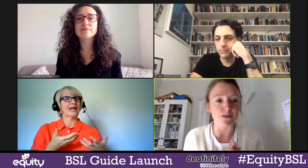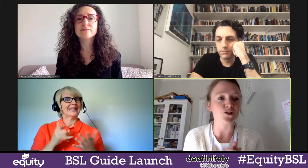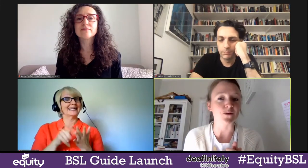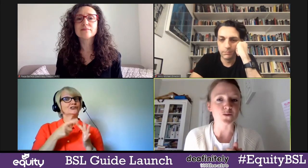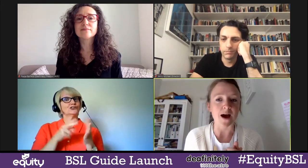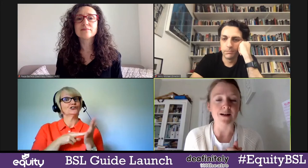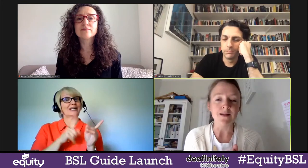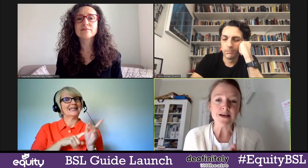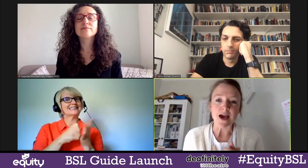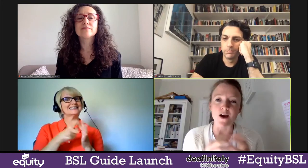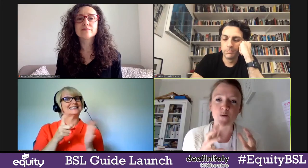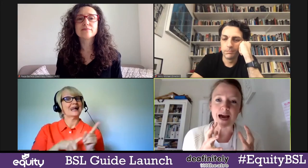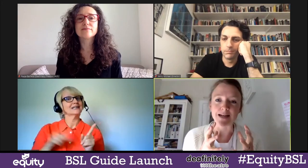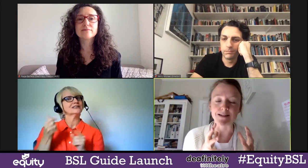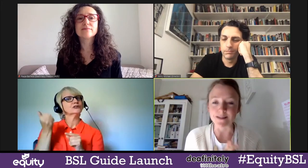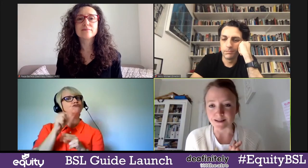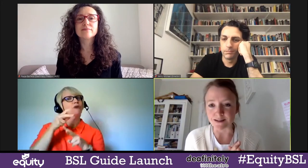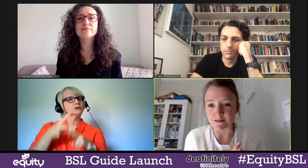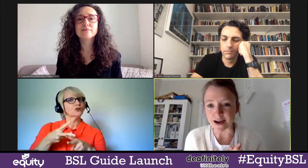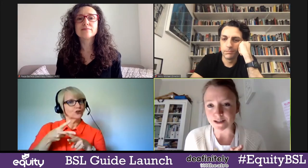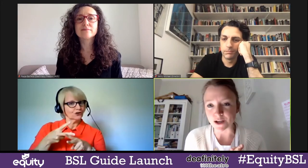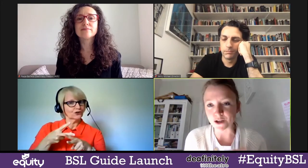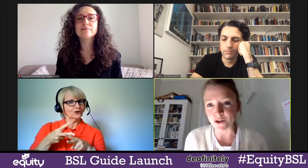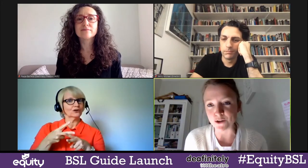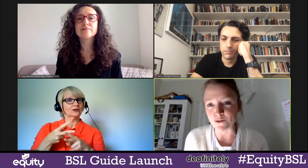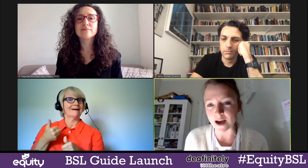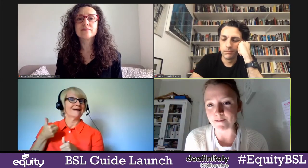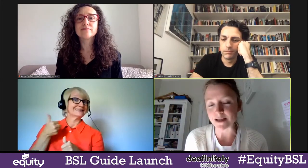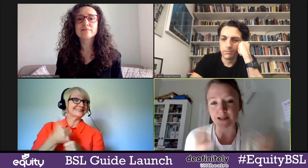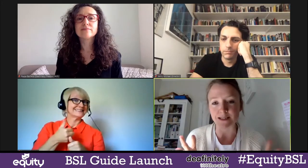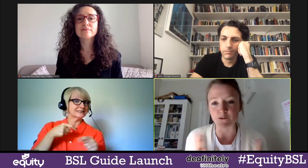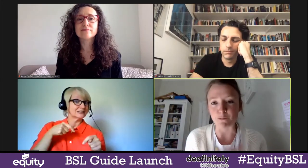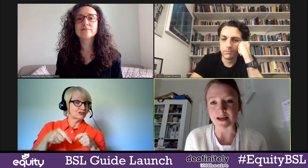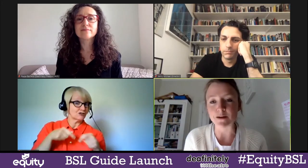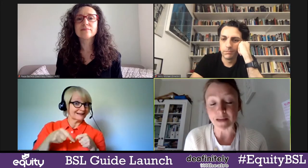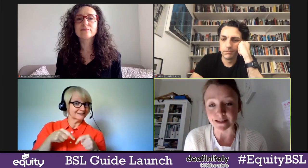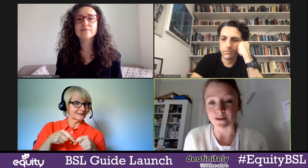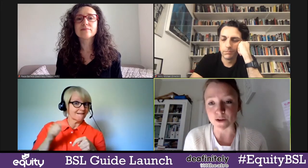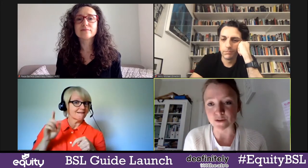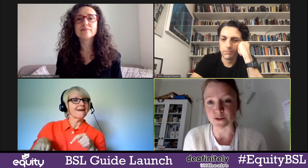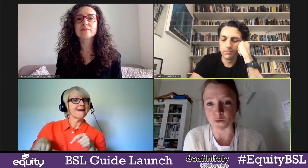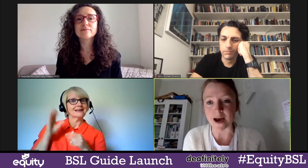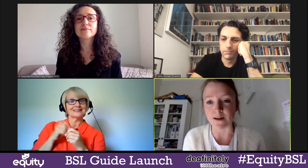show as well. We had an assistant director who is a native BSL user as well, the